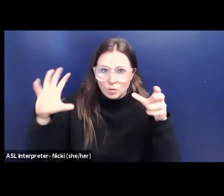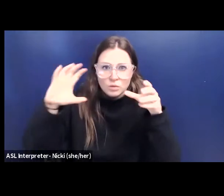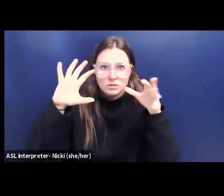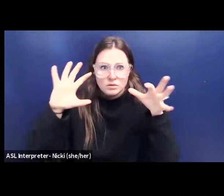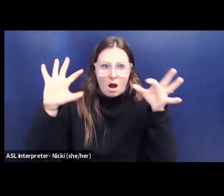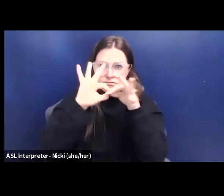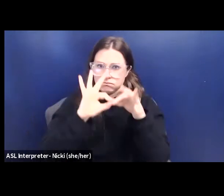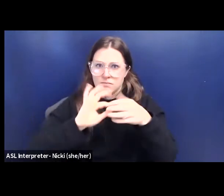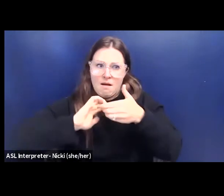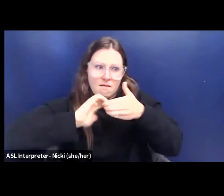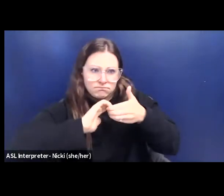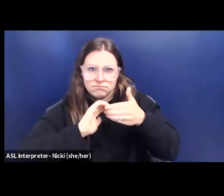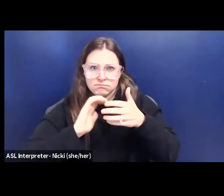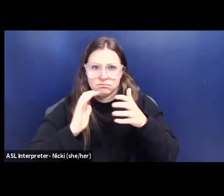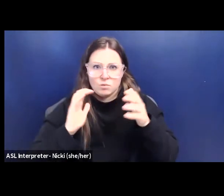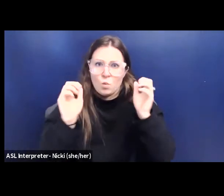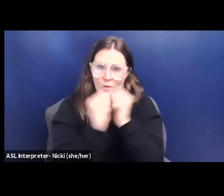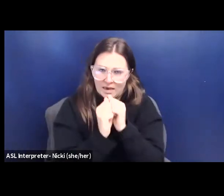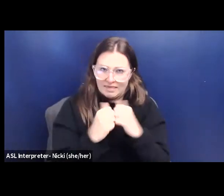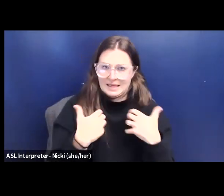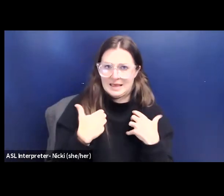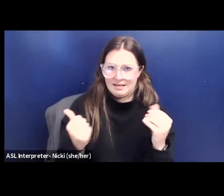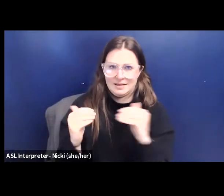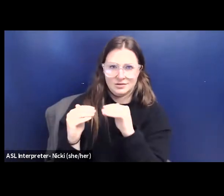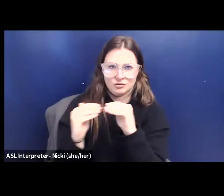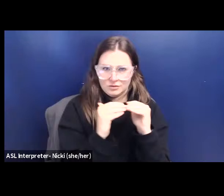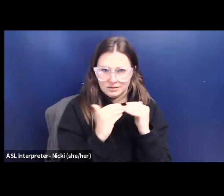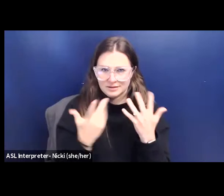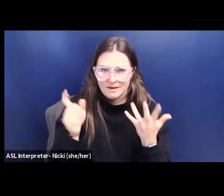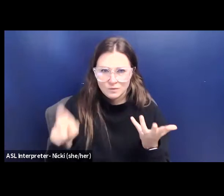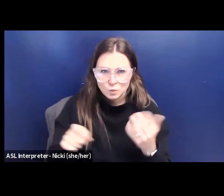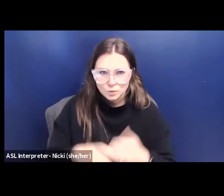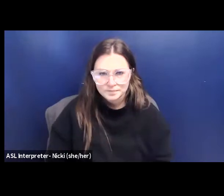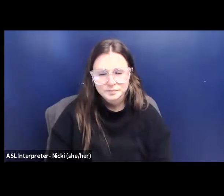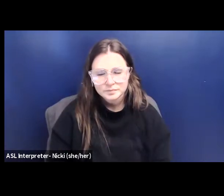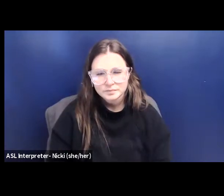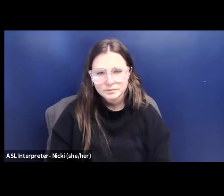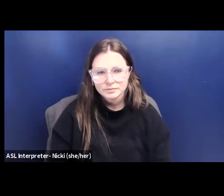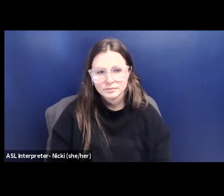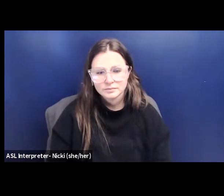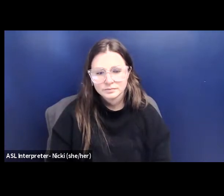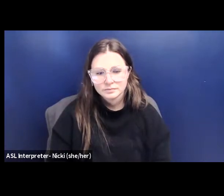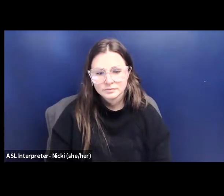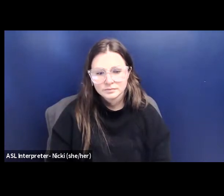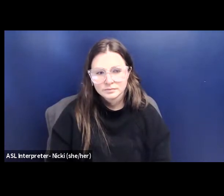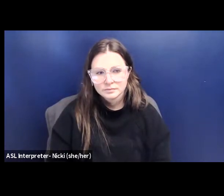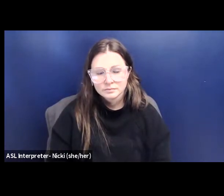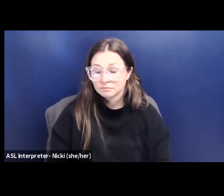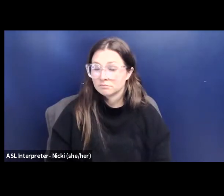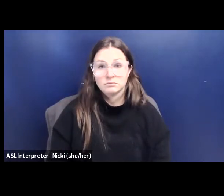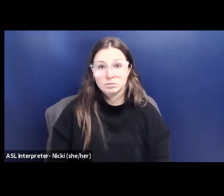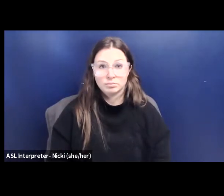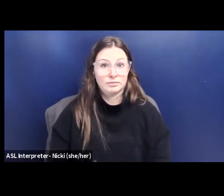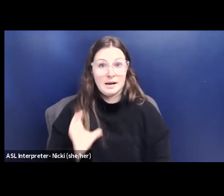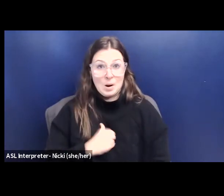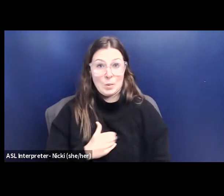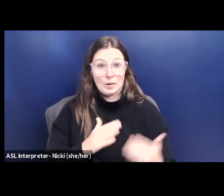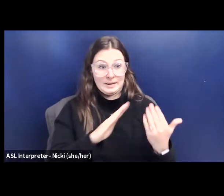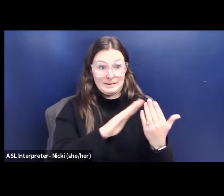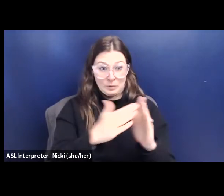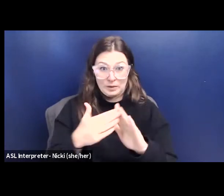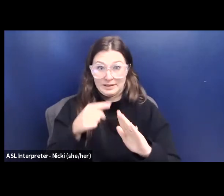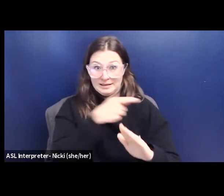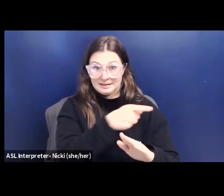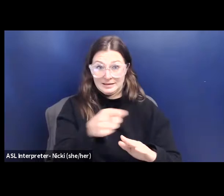outside strategies in this moment, there's a lot of things that our communities have had to set up for